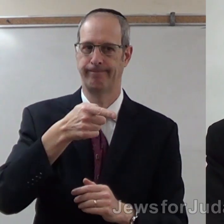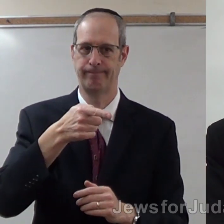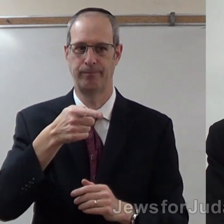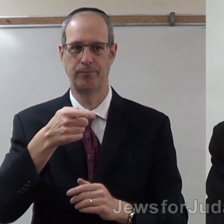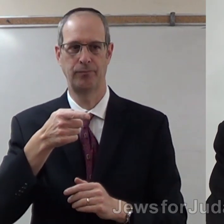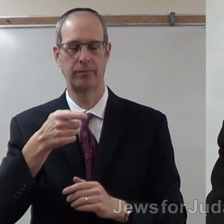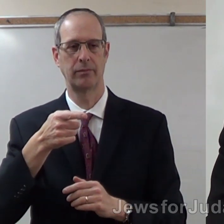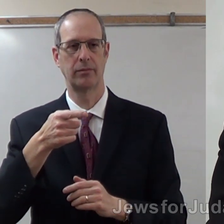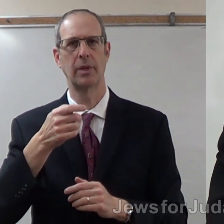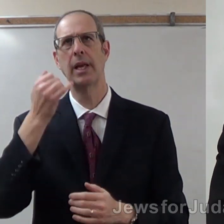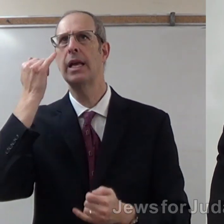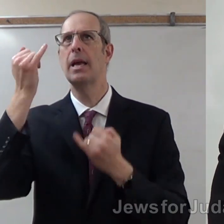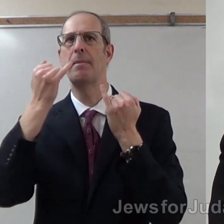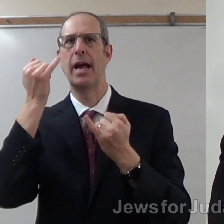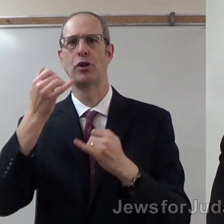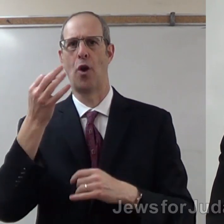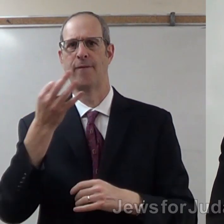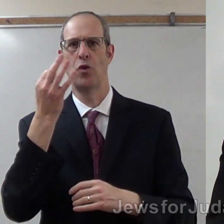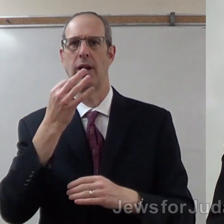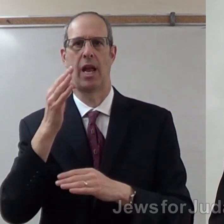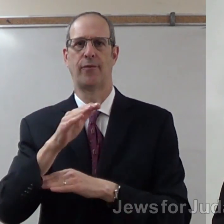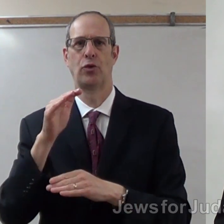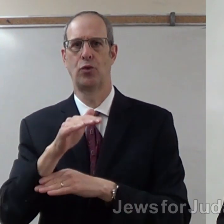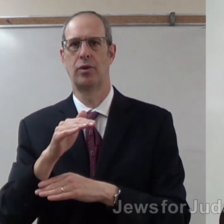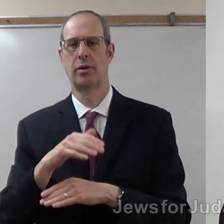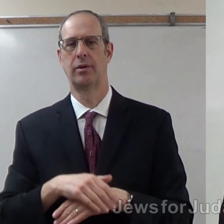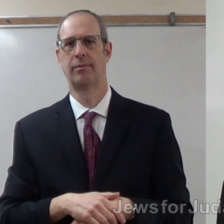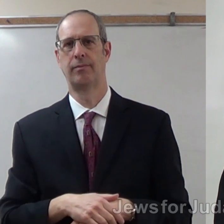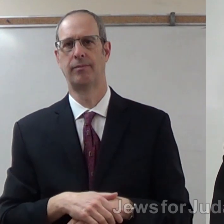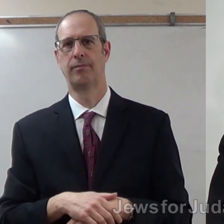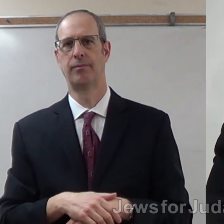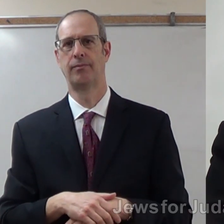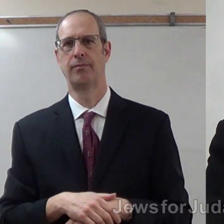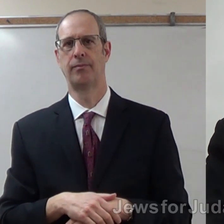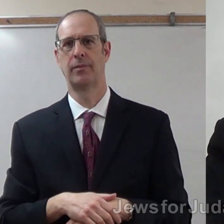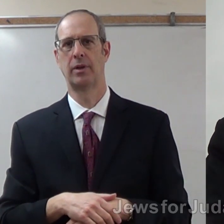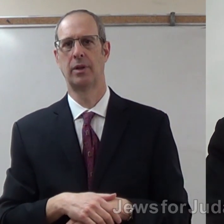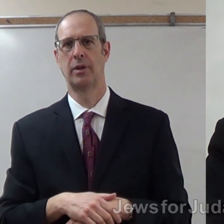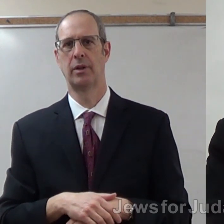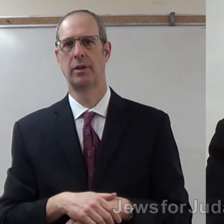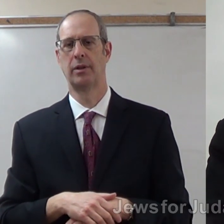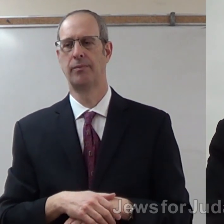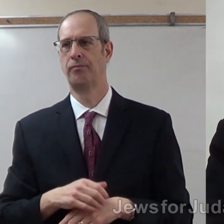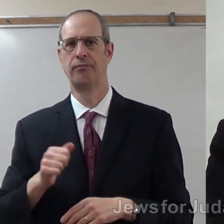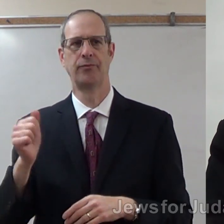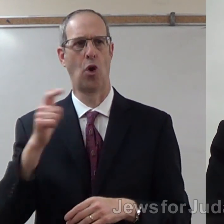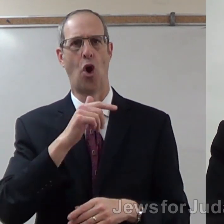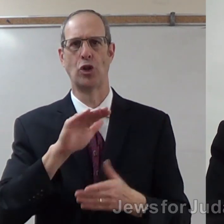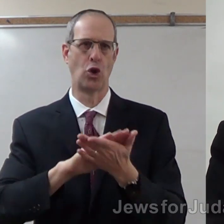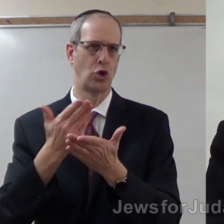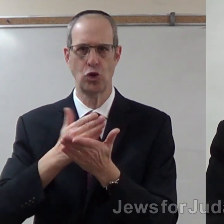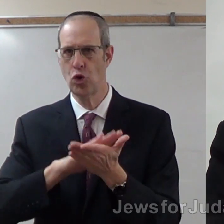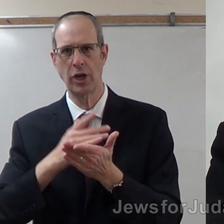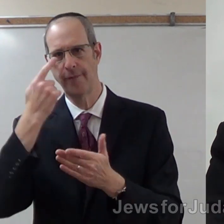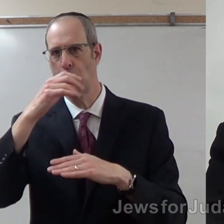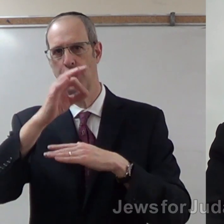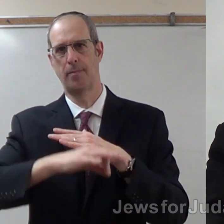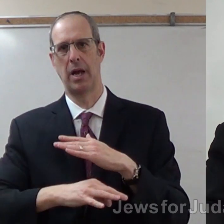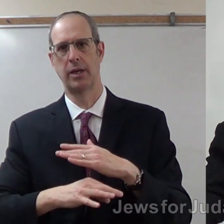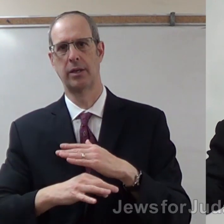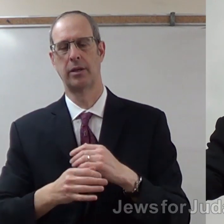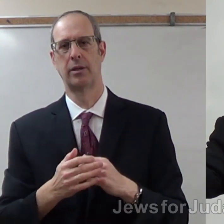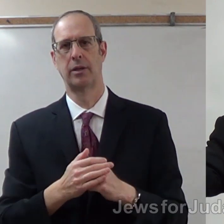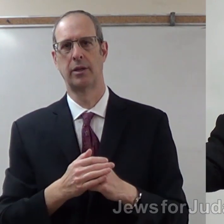Imagine that it's Friday afternoon and everyone's cooking for Shabbos